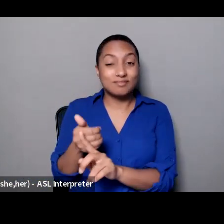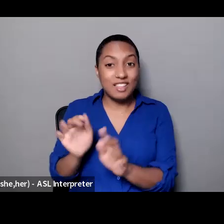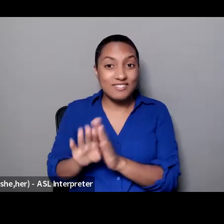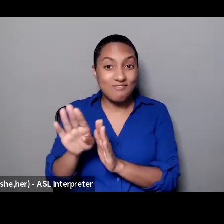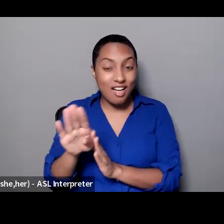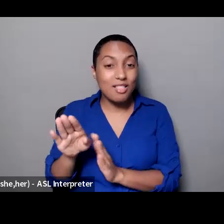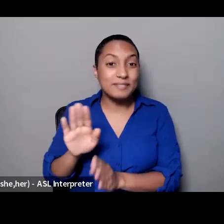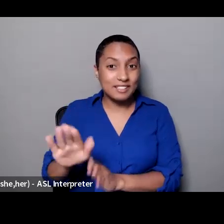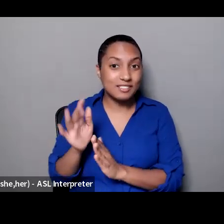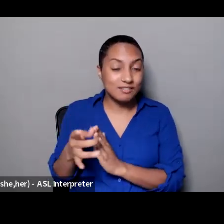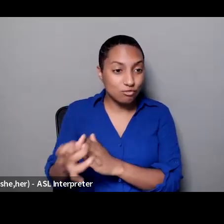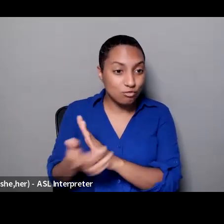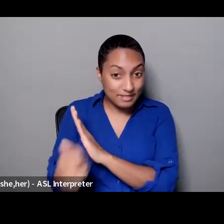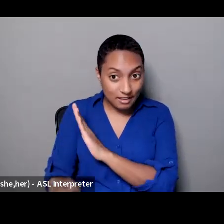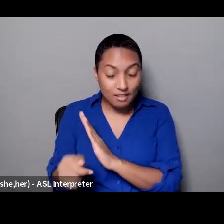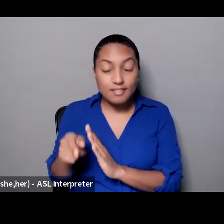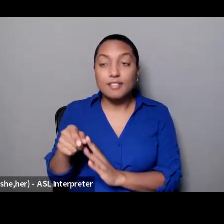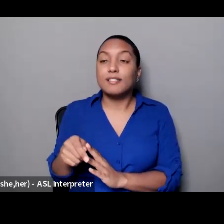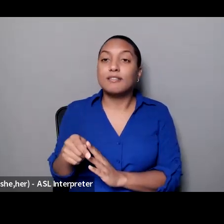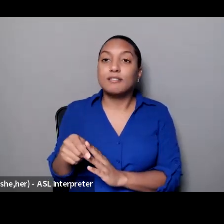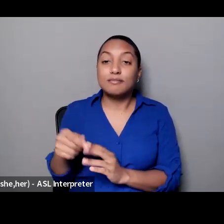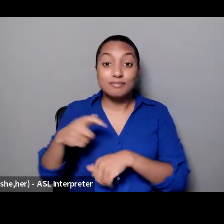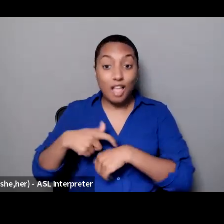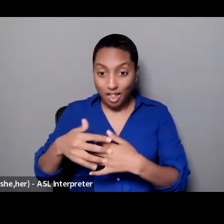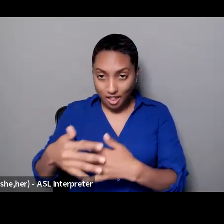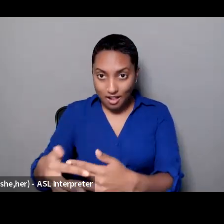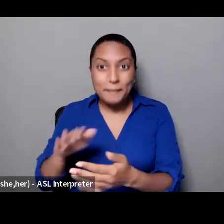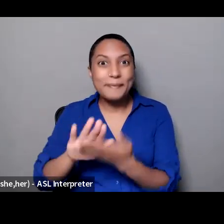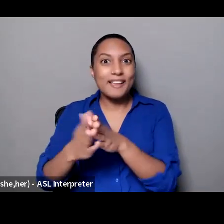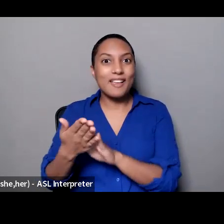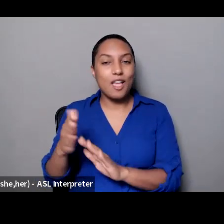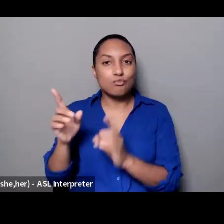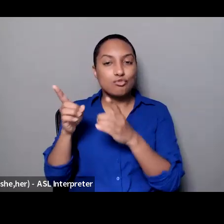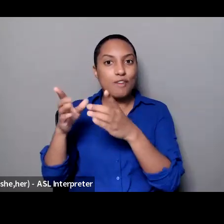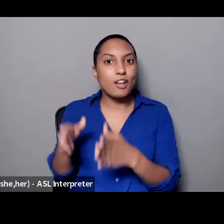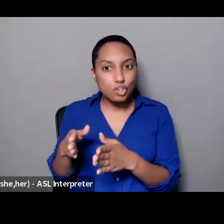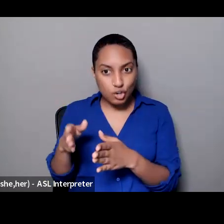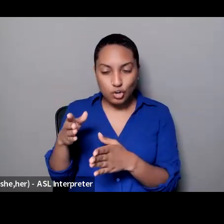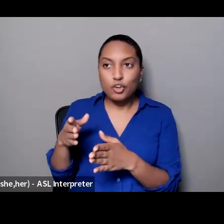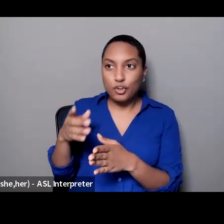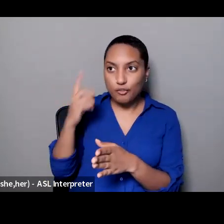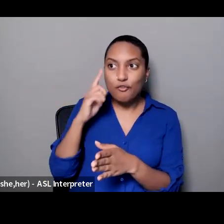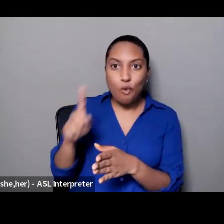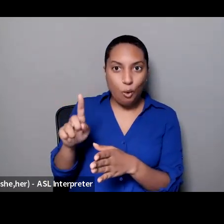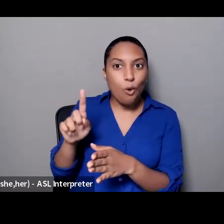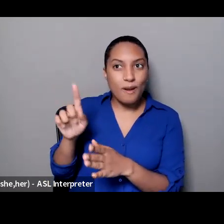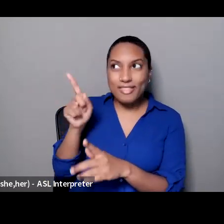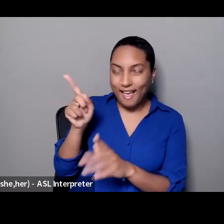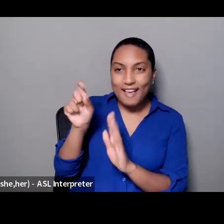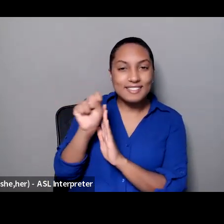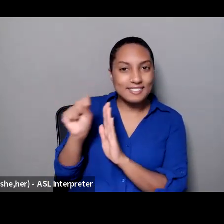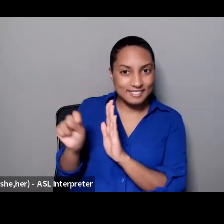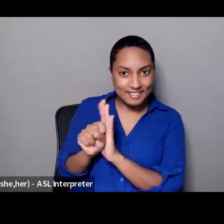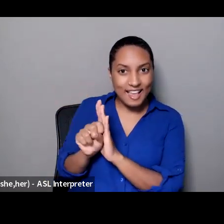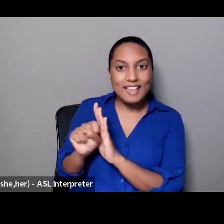Ed Roberts became the director of the state agency that found him to be infeasible